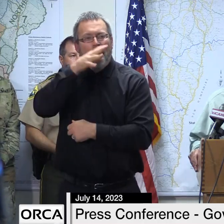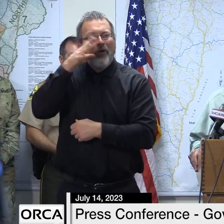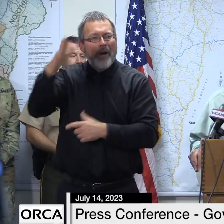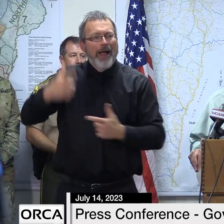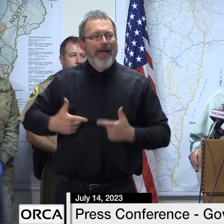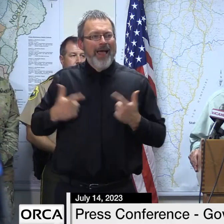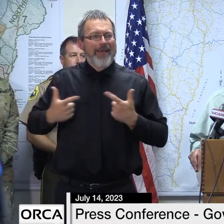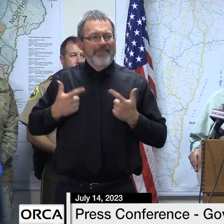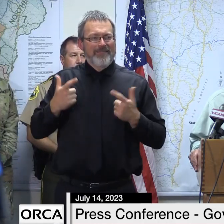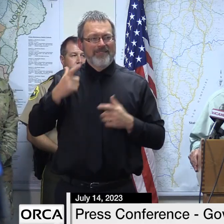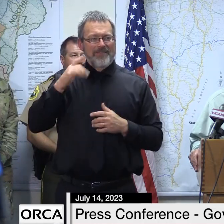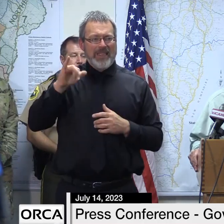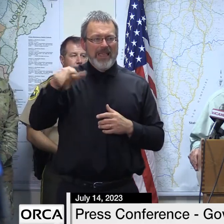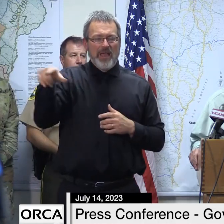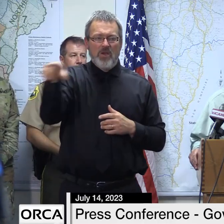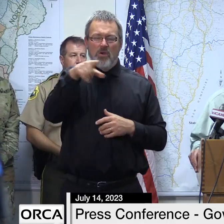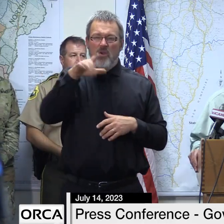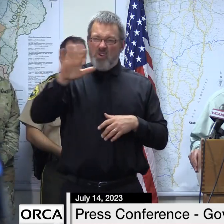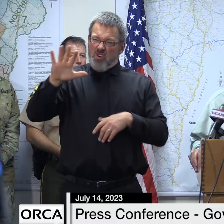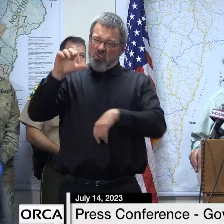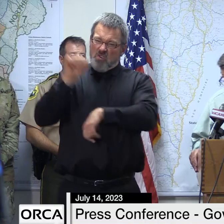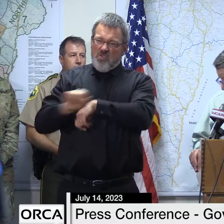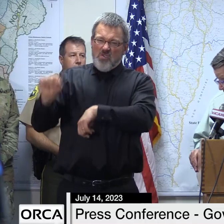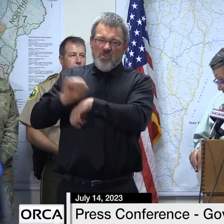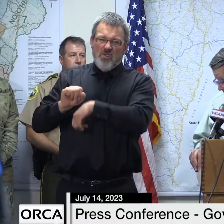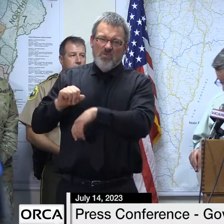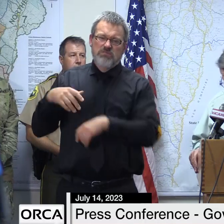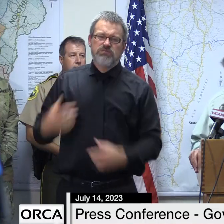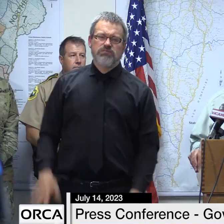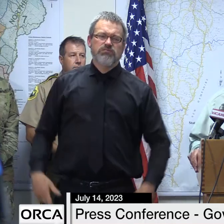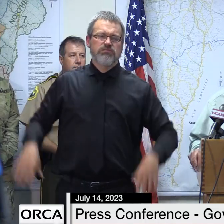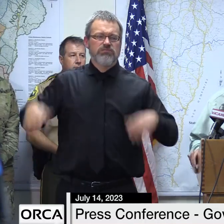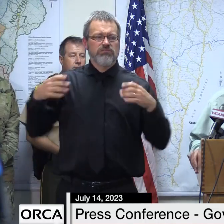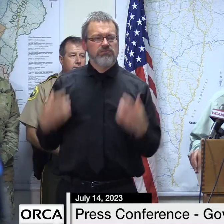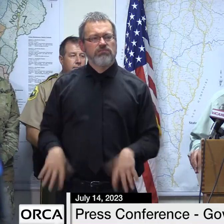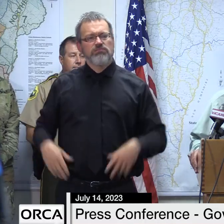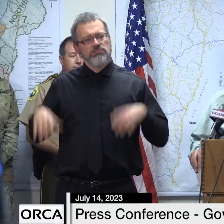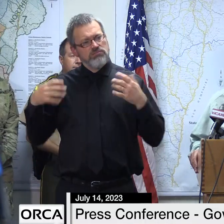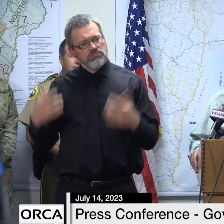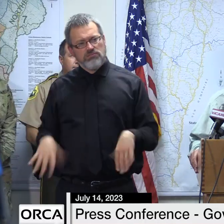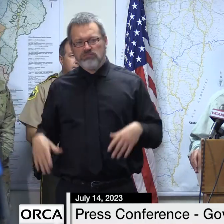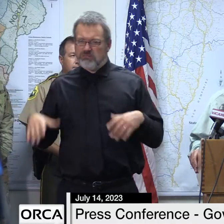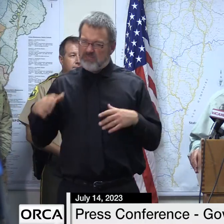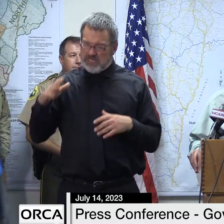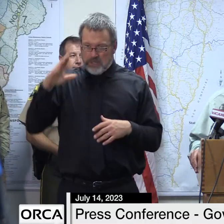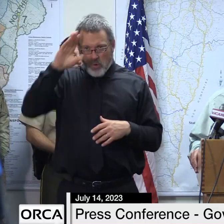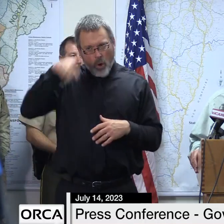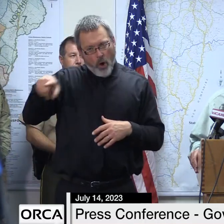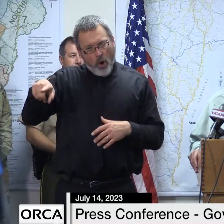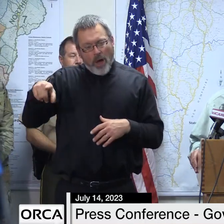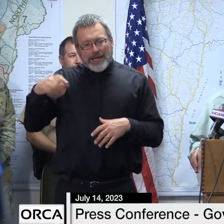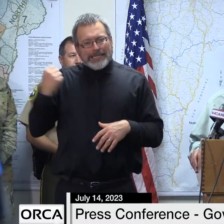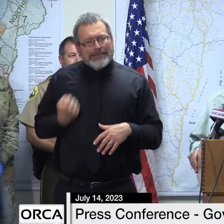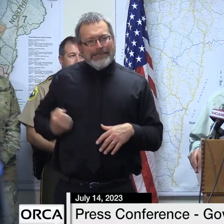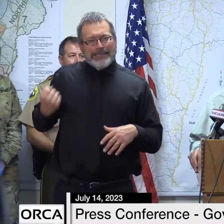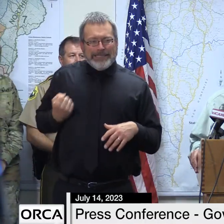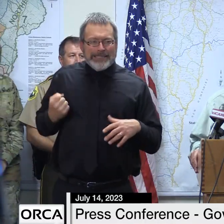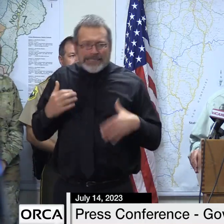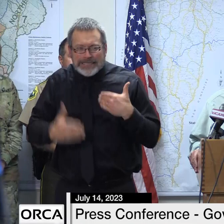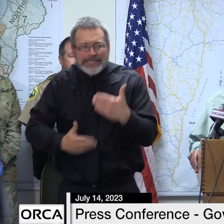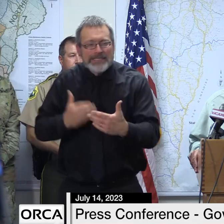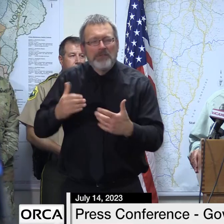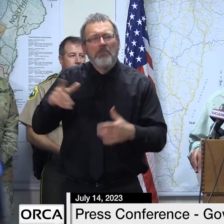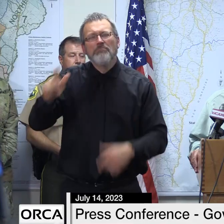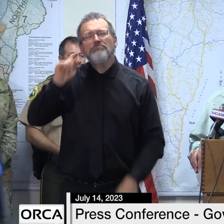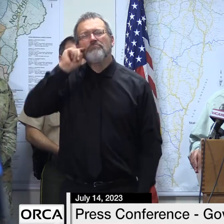rugged, hardworking, creative, darn tough governor, curious, and kind. They